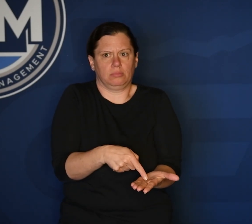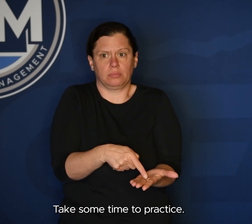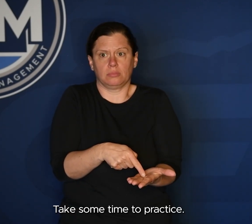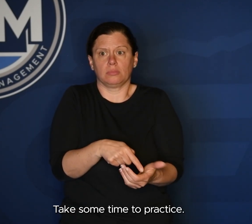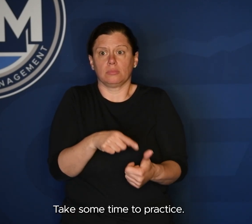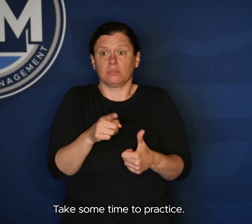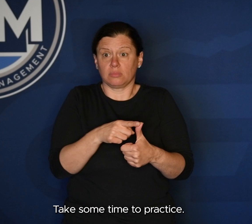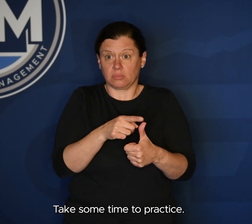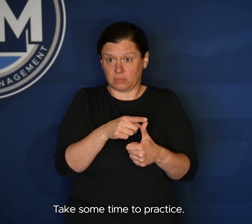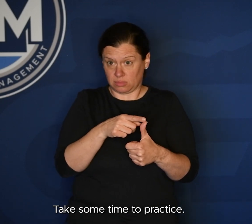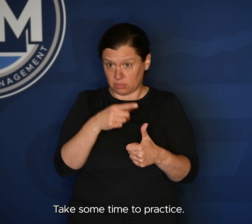Take some time to practice.